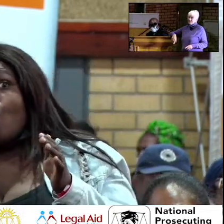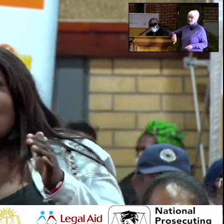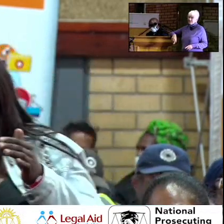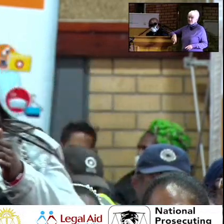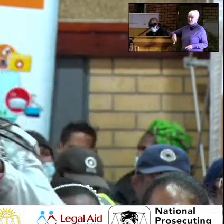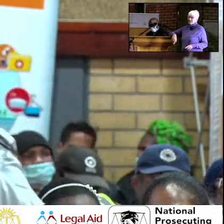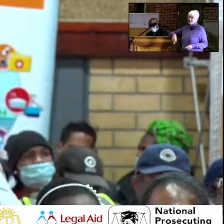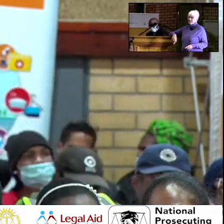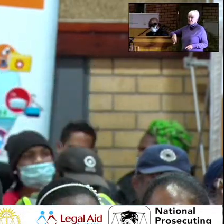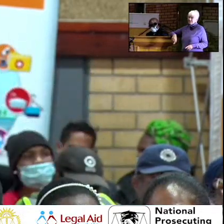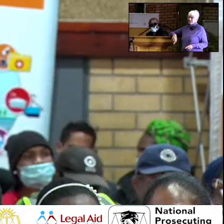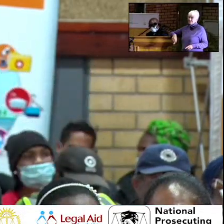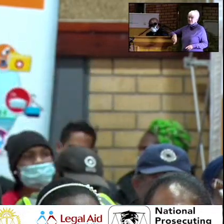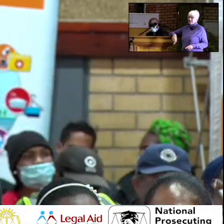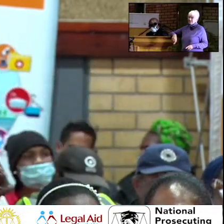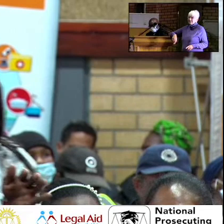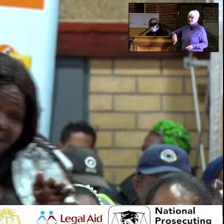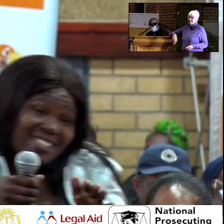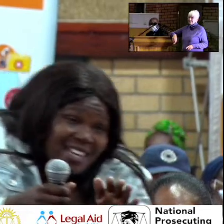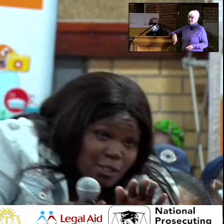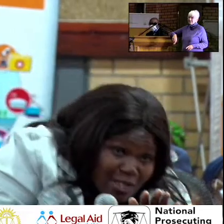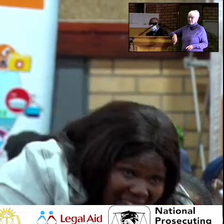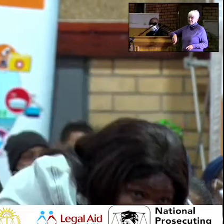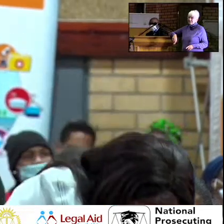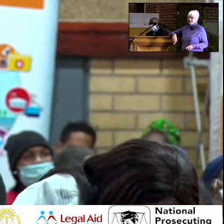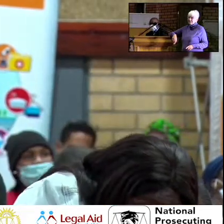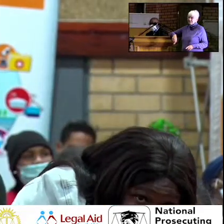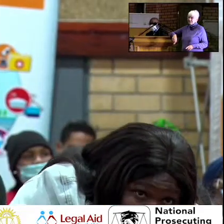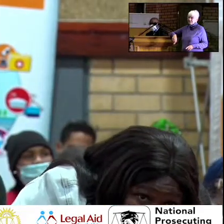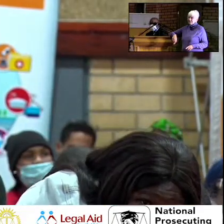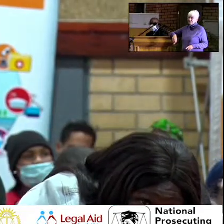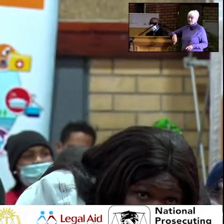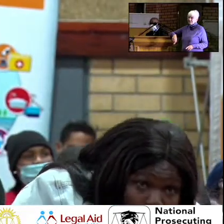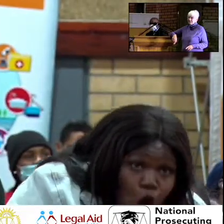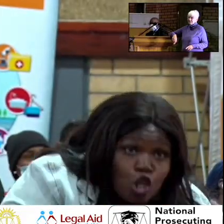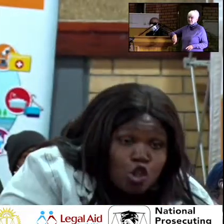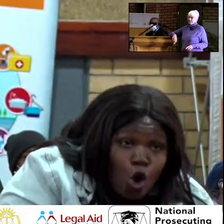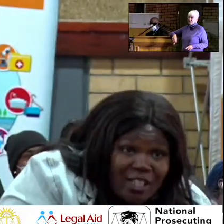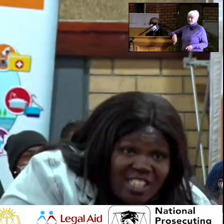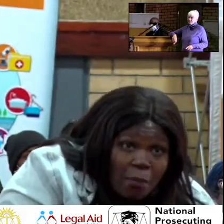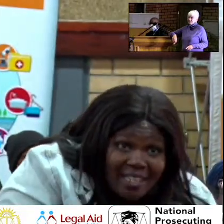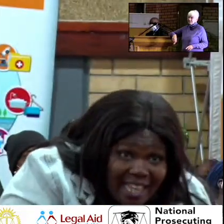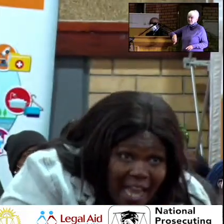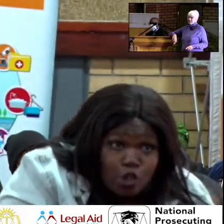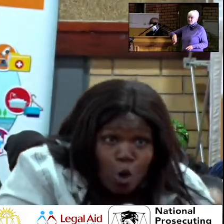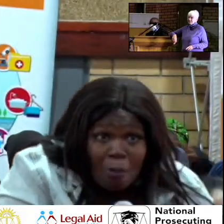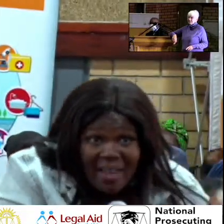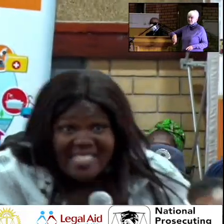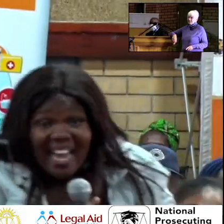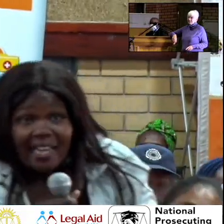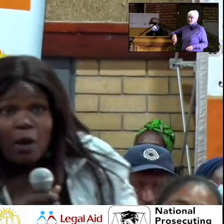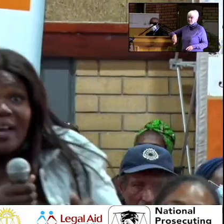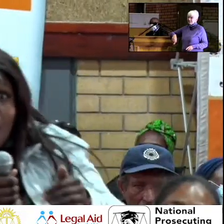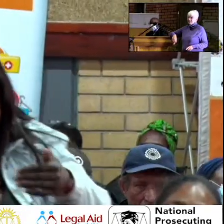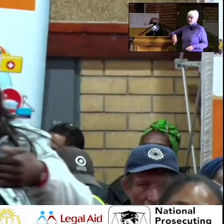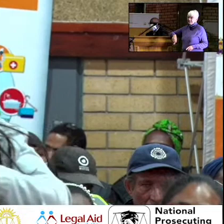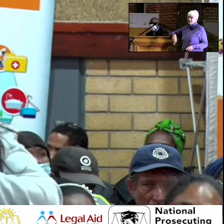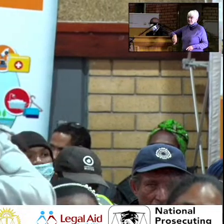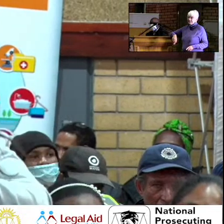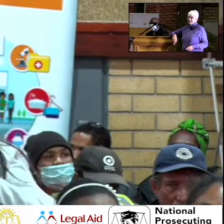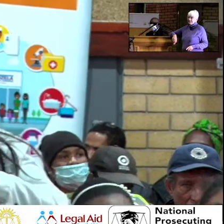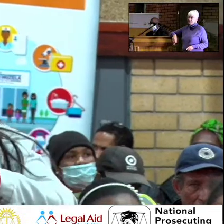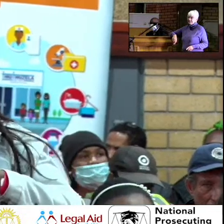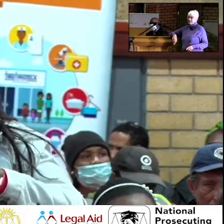You are called aside to talk it in a slight and polite way. don't jeopardize your man's career. What about